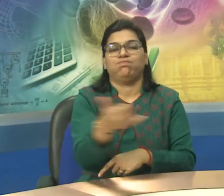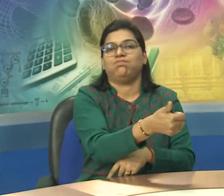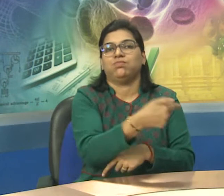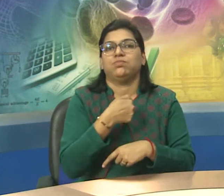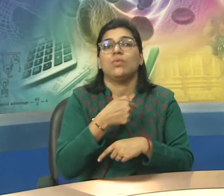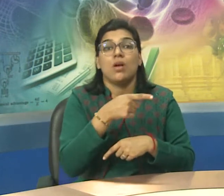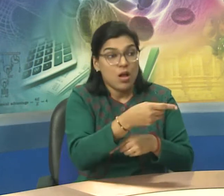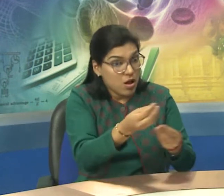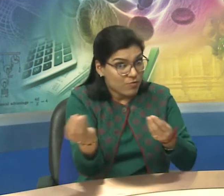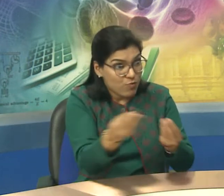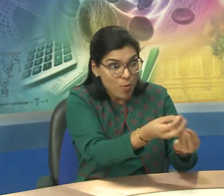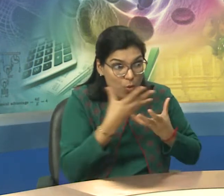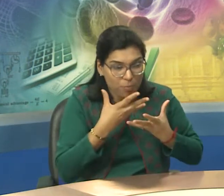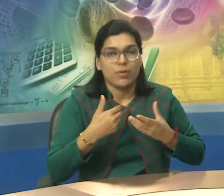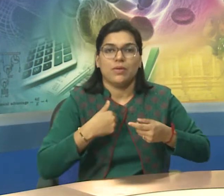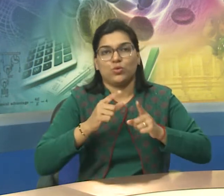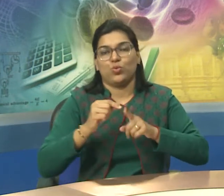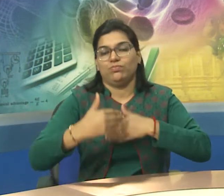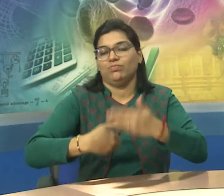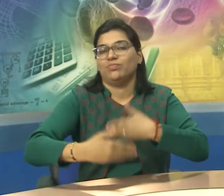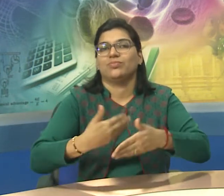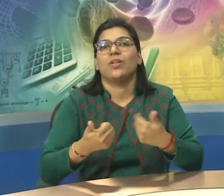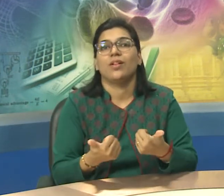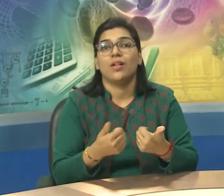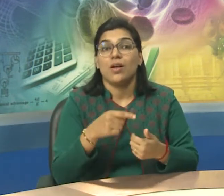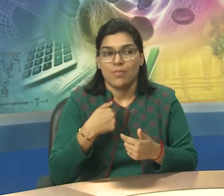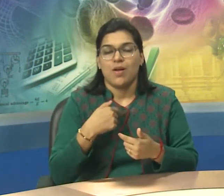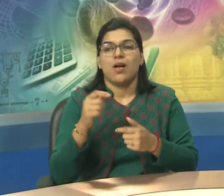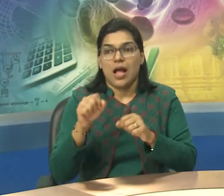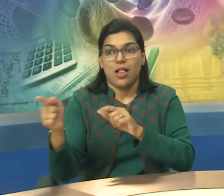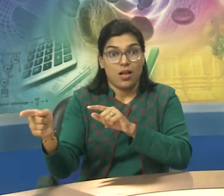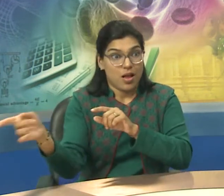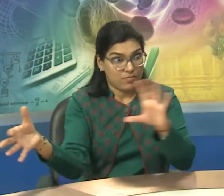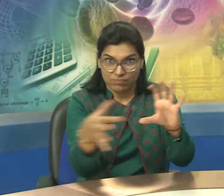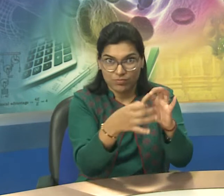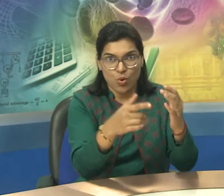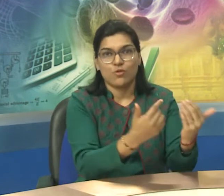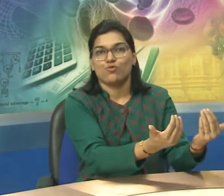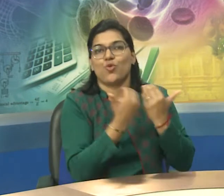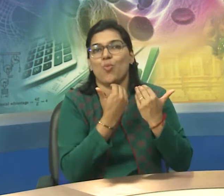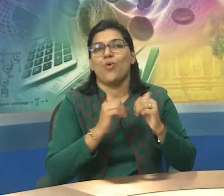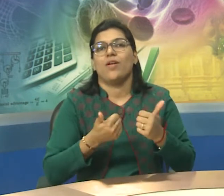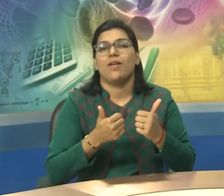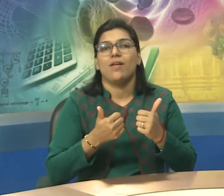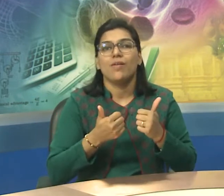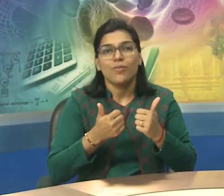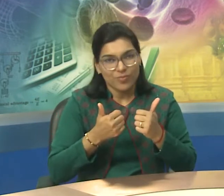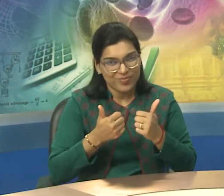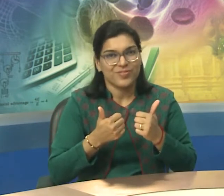they want. BPO provide a new idea to business how they can grow or how they